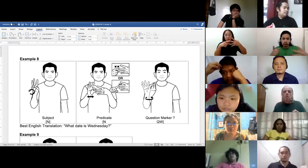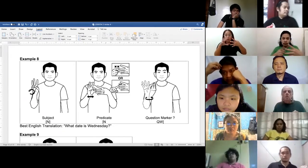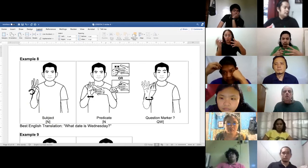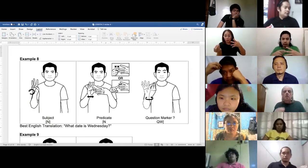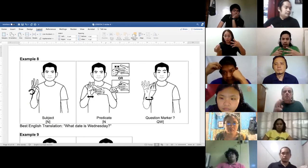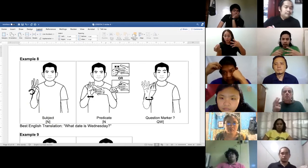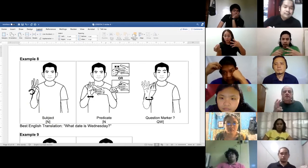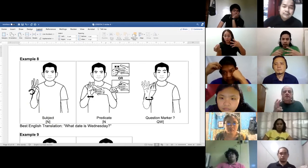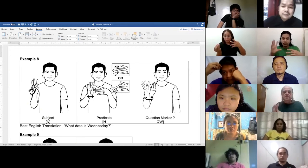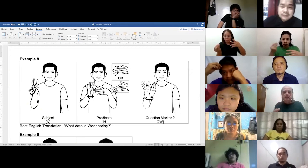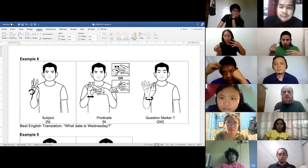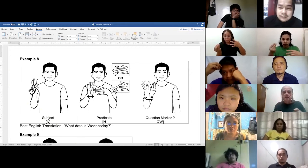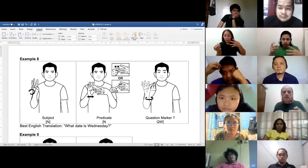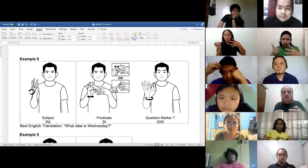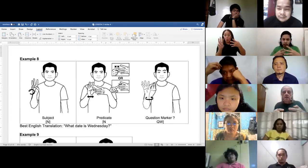or Wednesday,